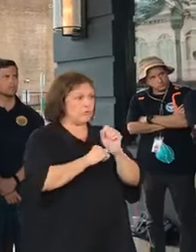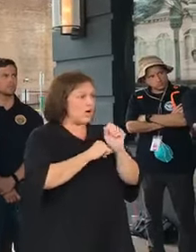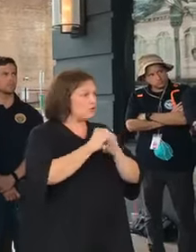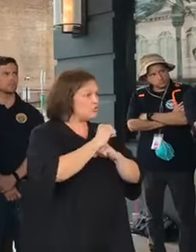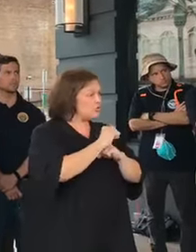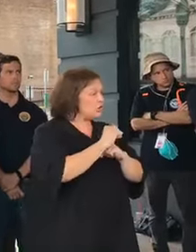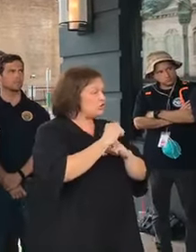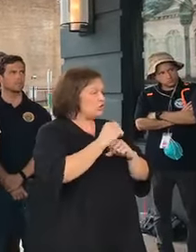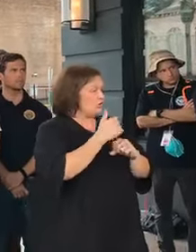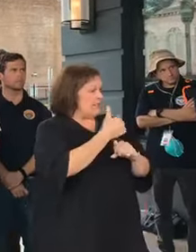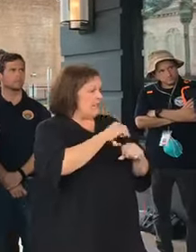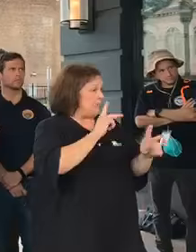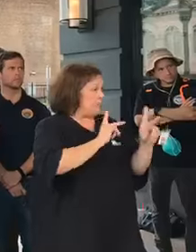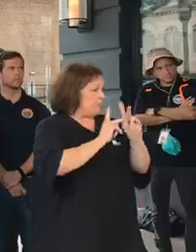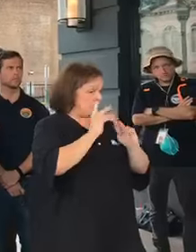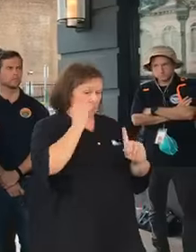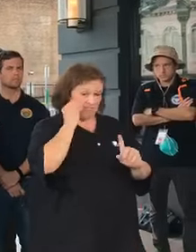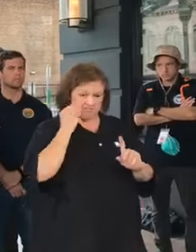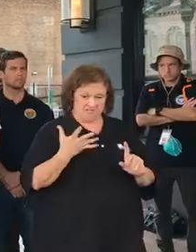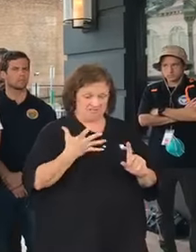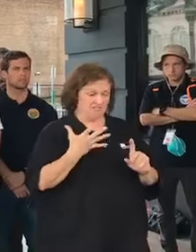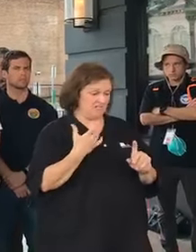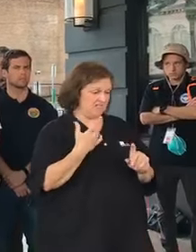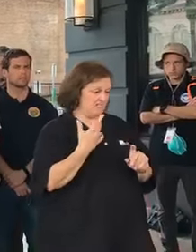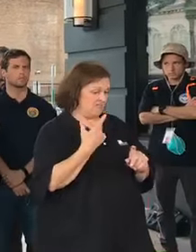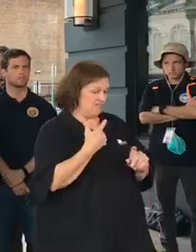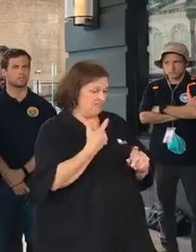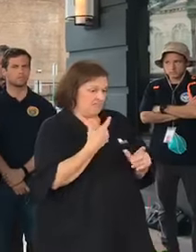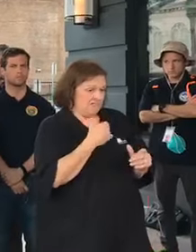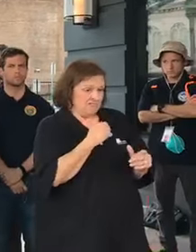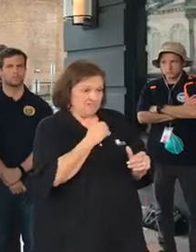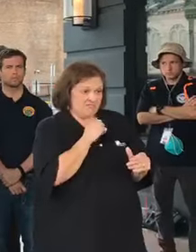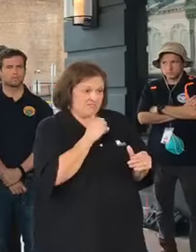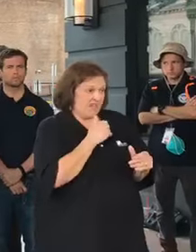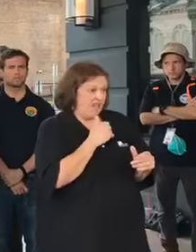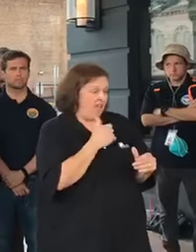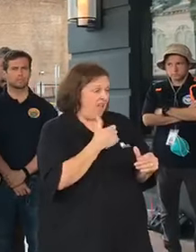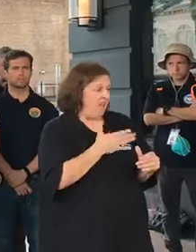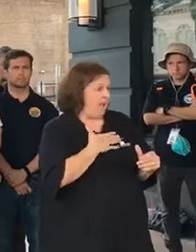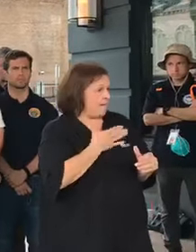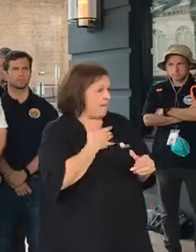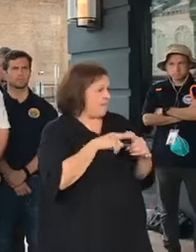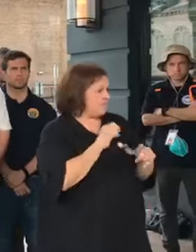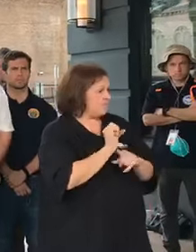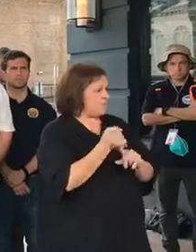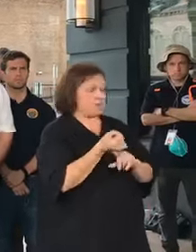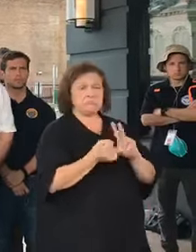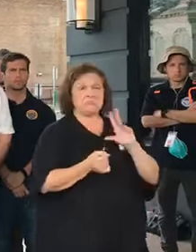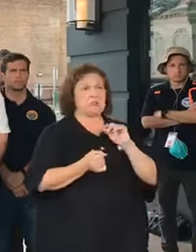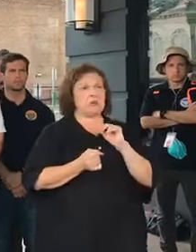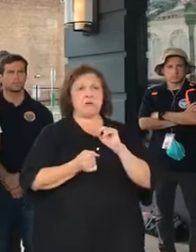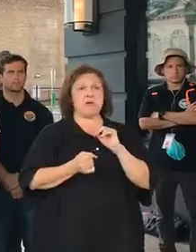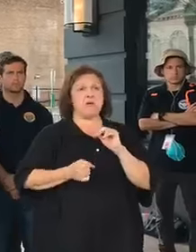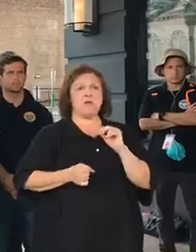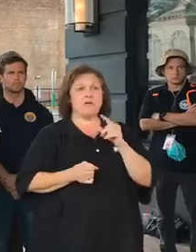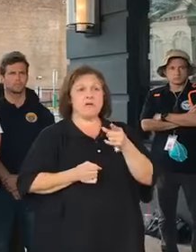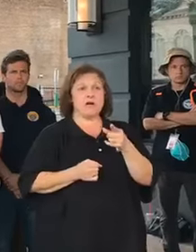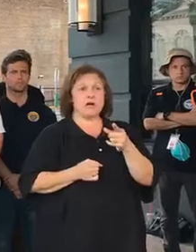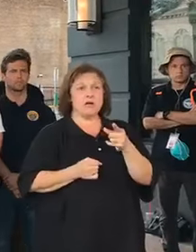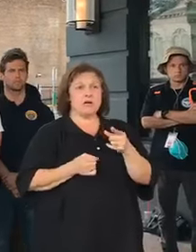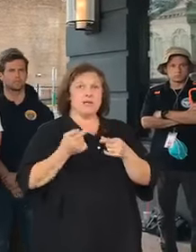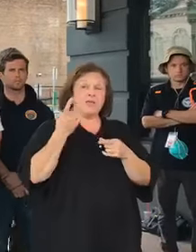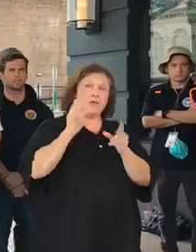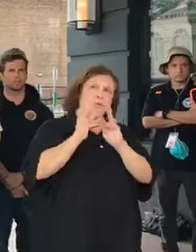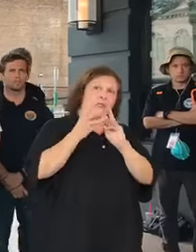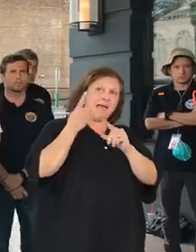going? Had that happened at any point in time? No. Is there any way to gauge with the incoming